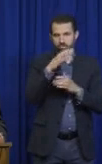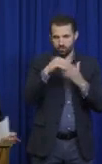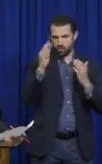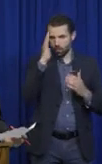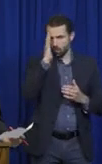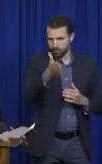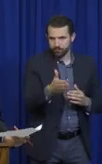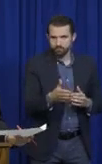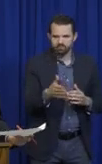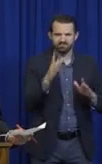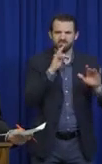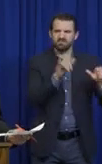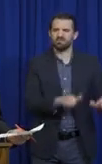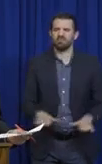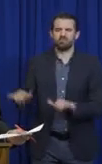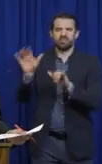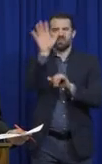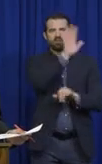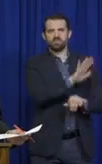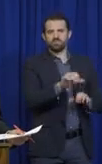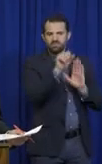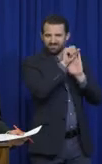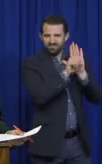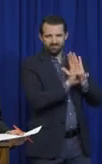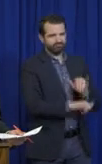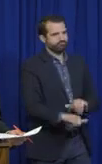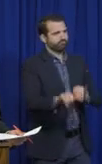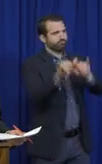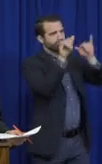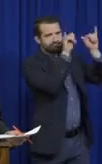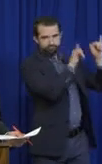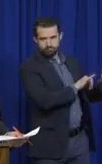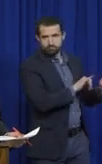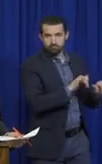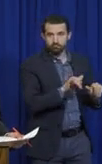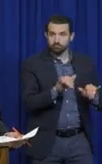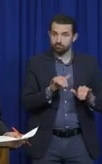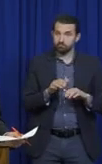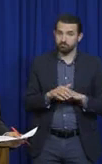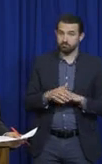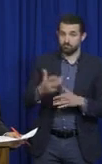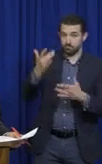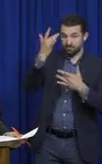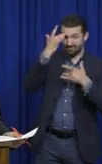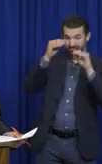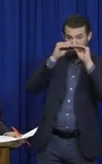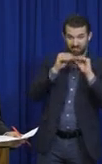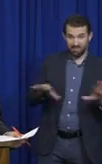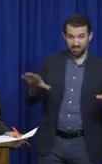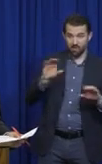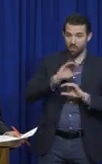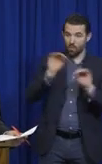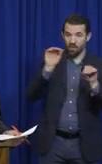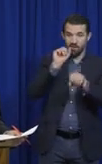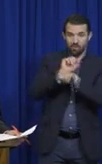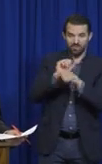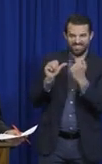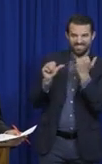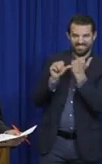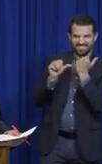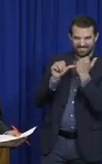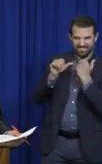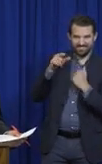unemployment assistance benefits. Pandemic unemployment assistance is retroactive to March